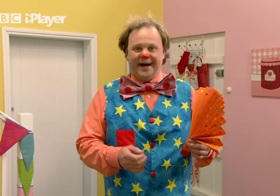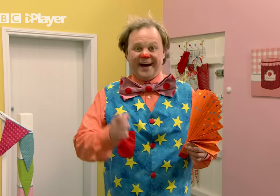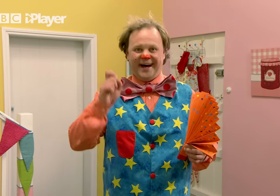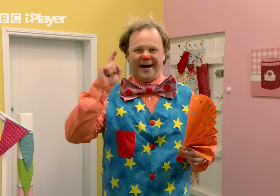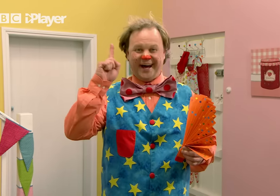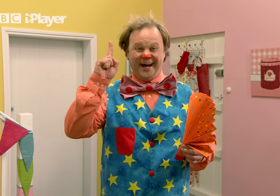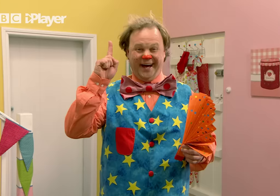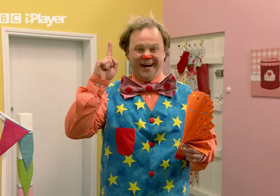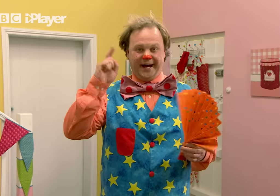Aha!